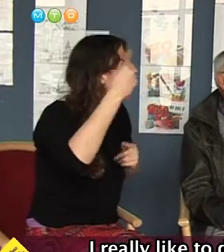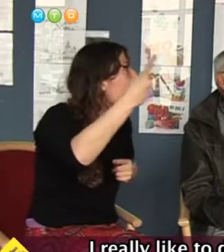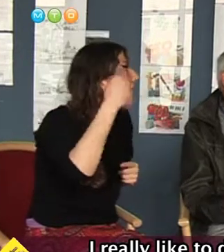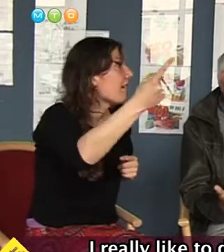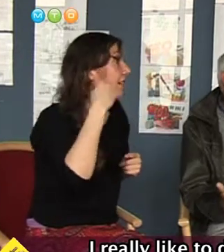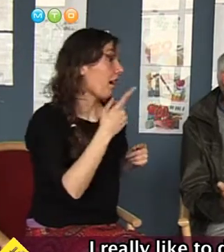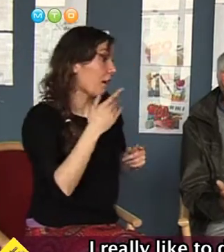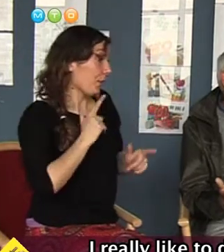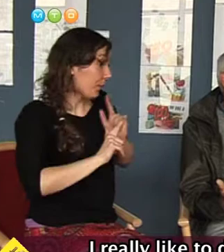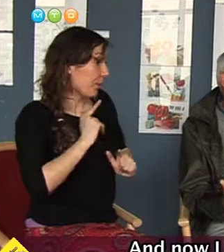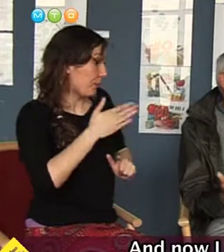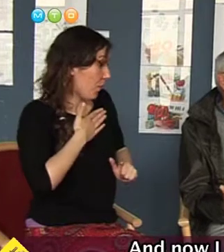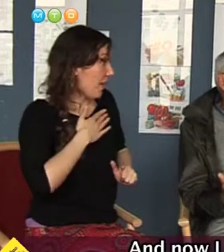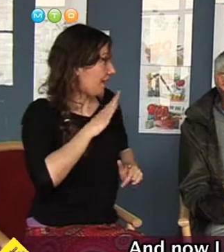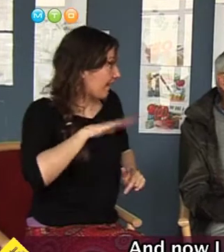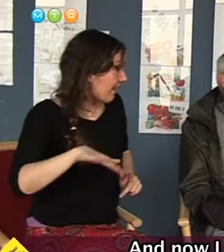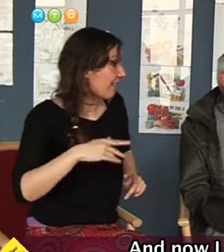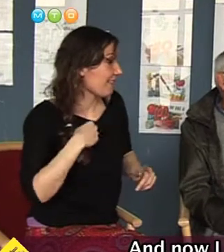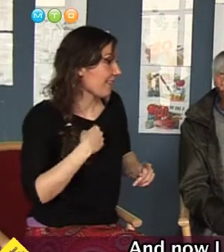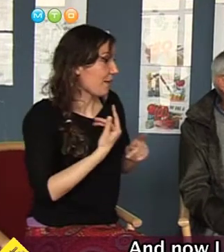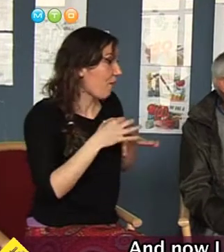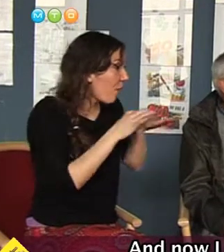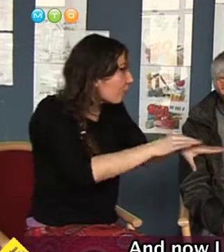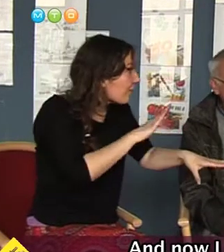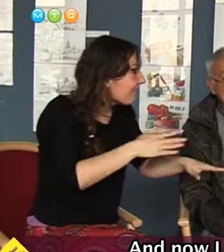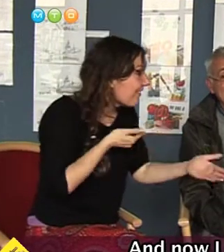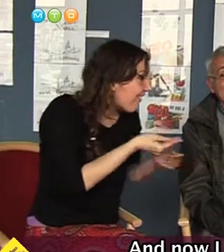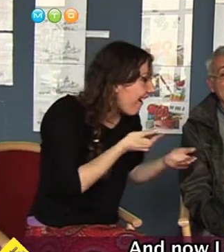own children. And now I have a grandchild I can play with.